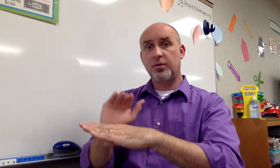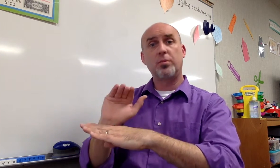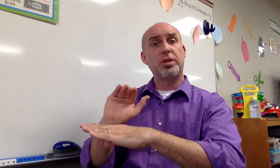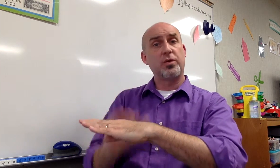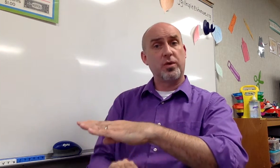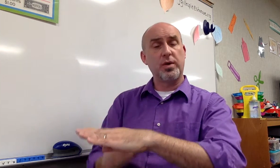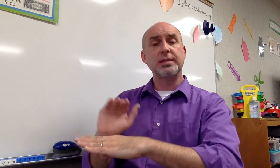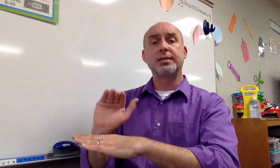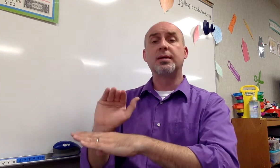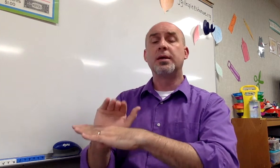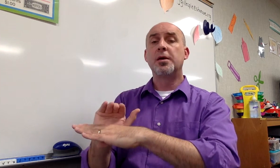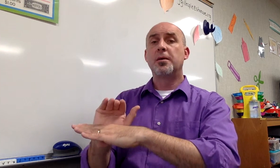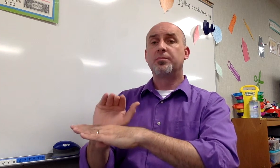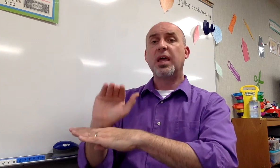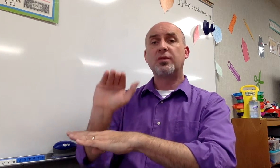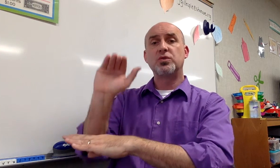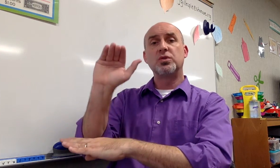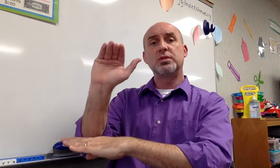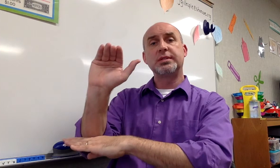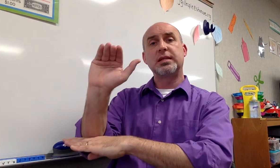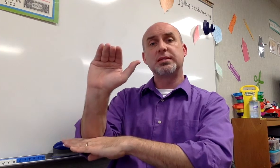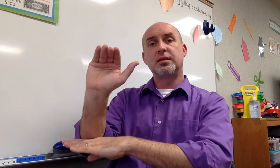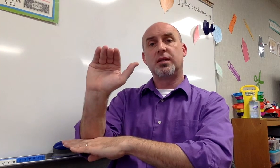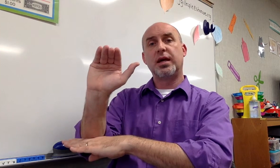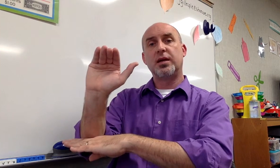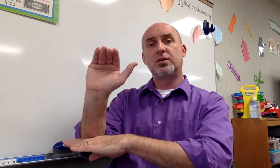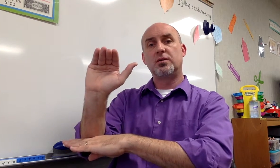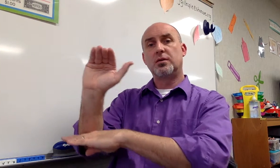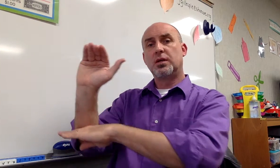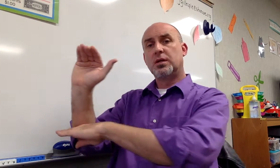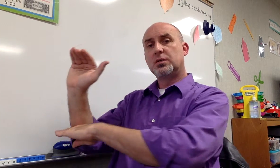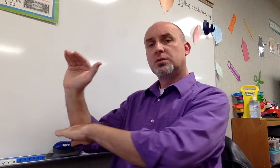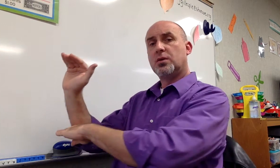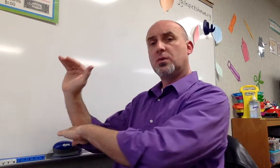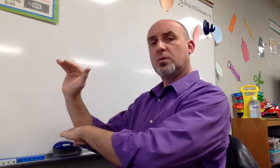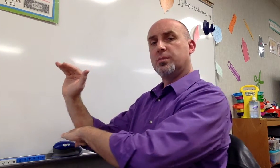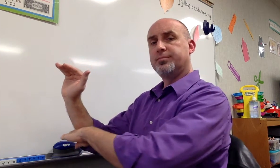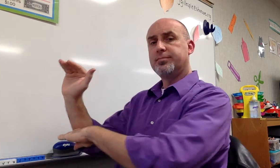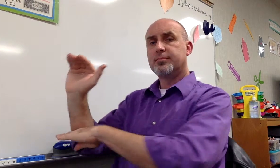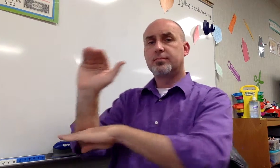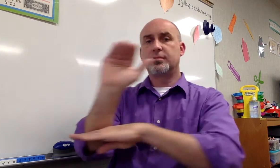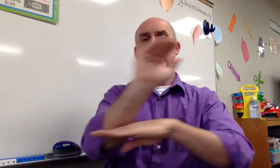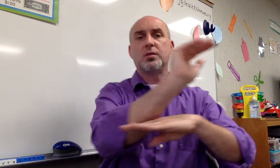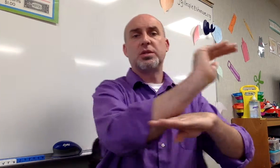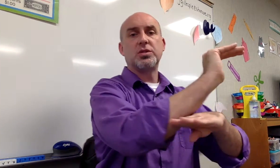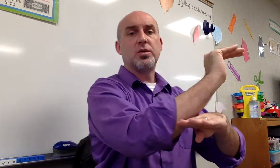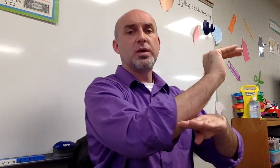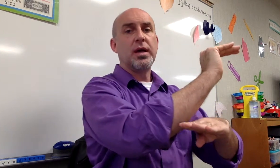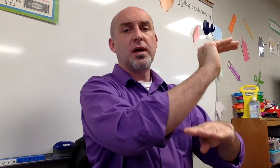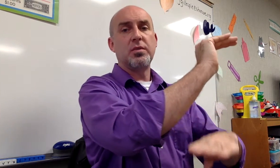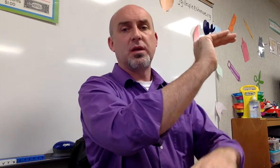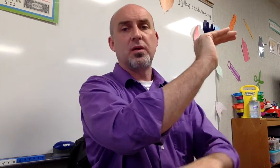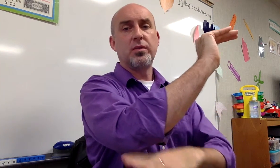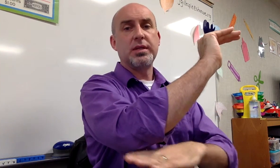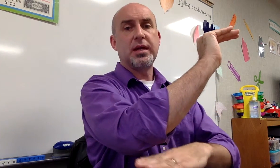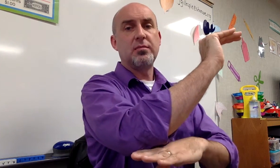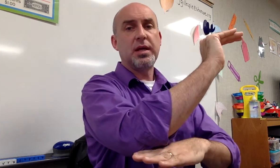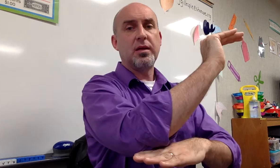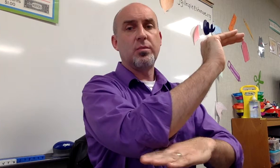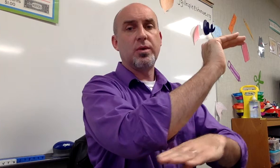below the horizon, afternoon the sun's a little higher. So, I'm not going to show. I'm not all the way down at my elbow.